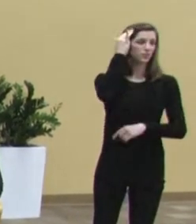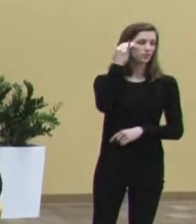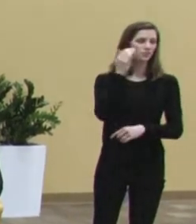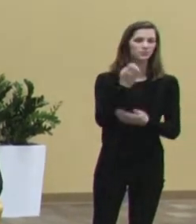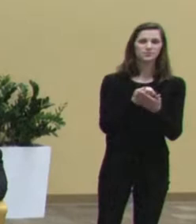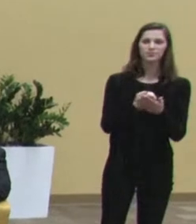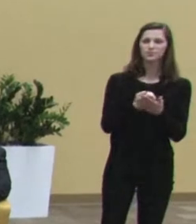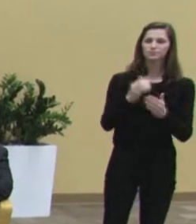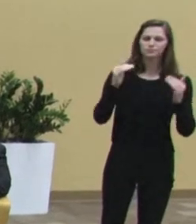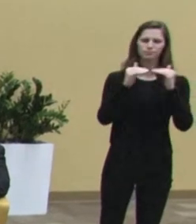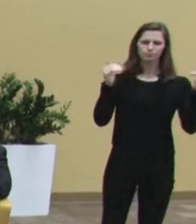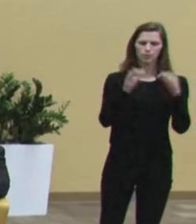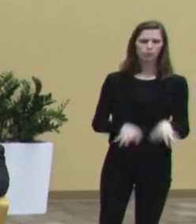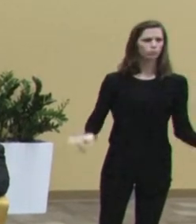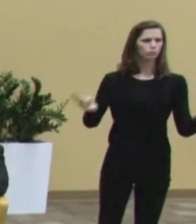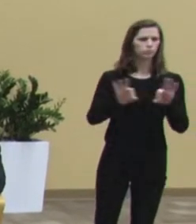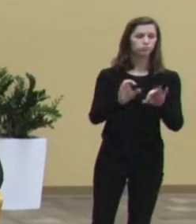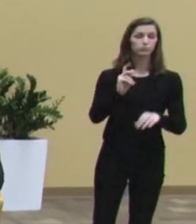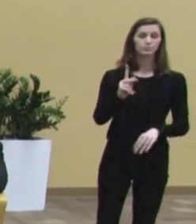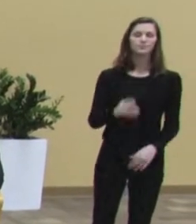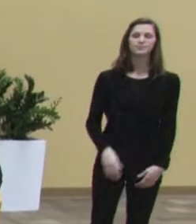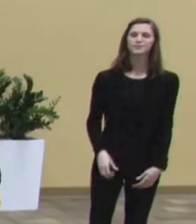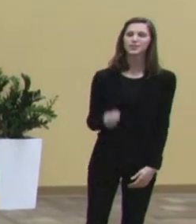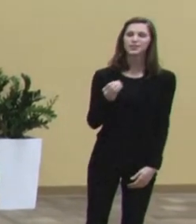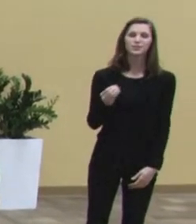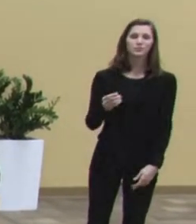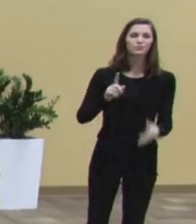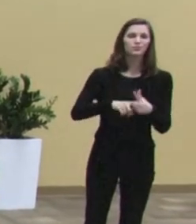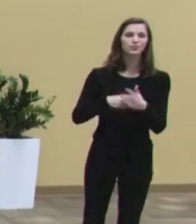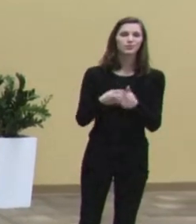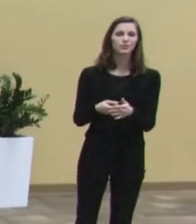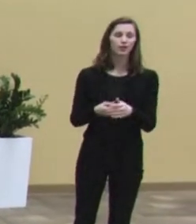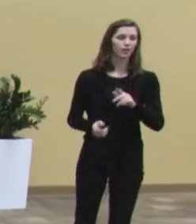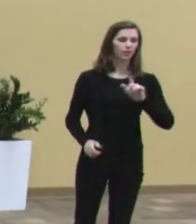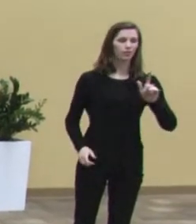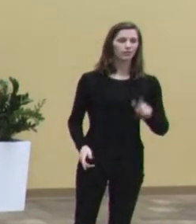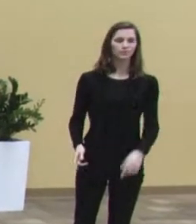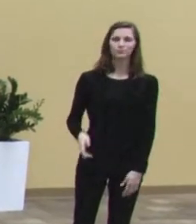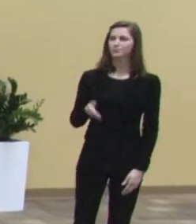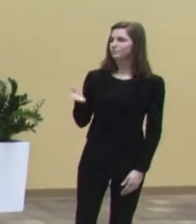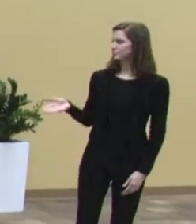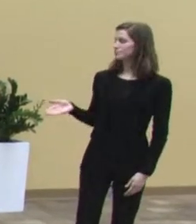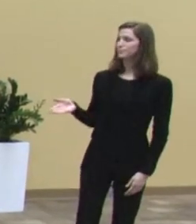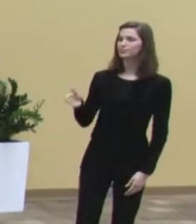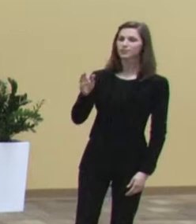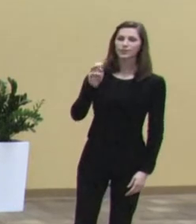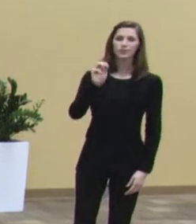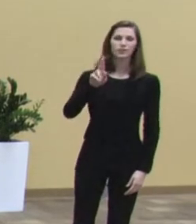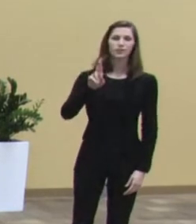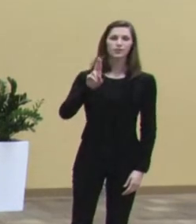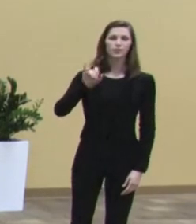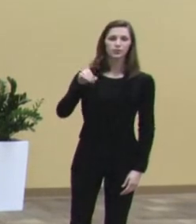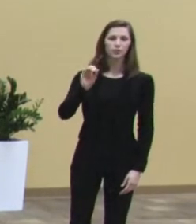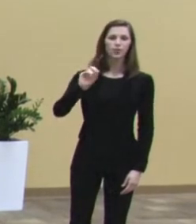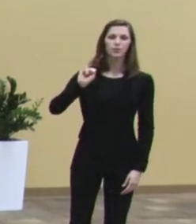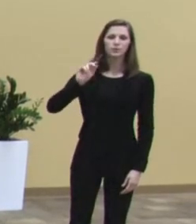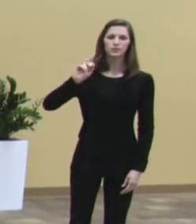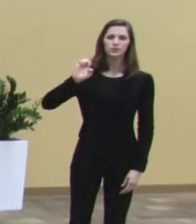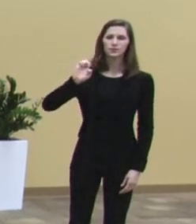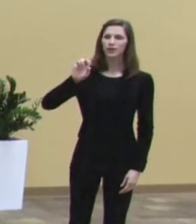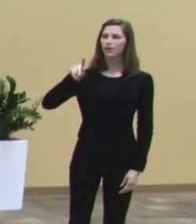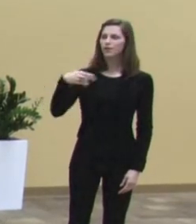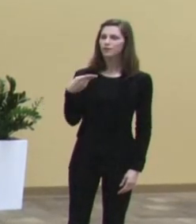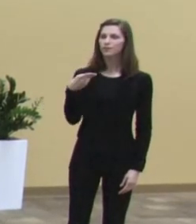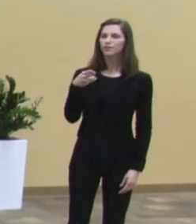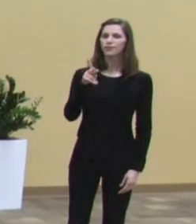Okay, so I'm going to start from my left. We have Mr. Joseph Kinney. Joseph